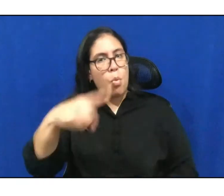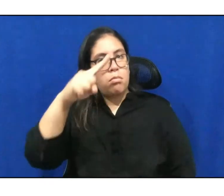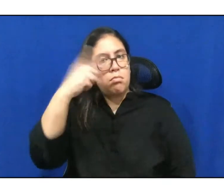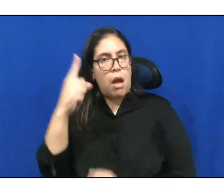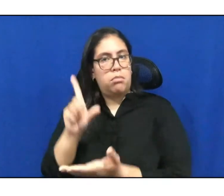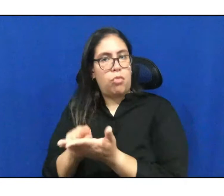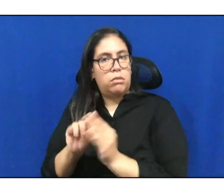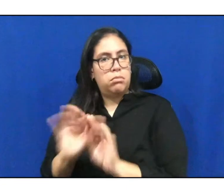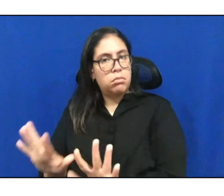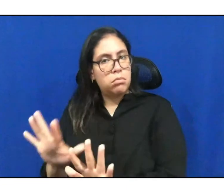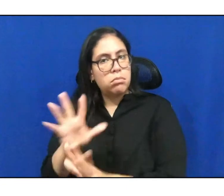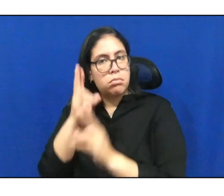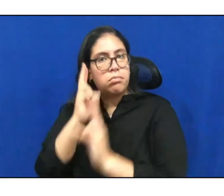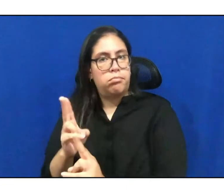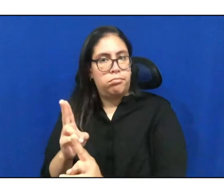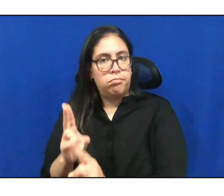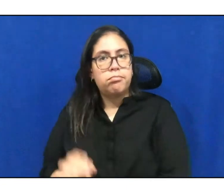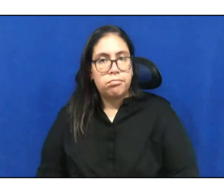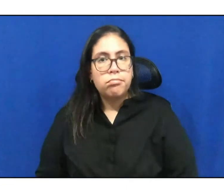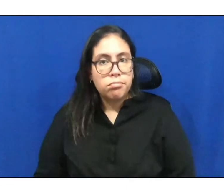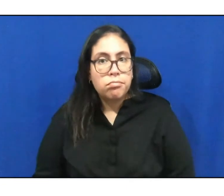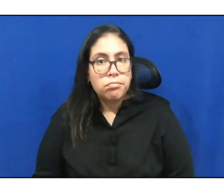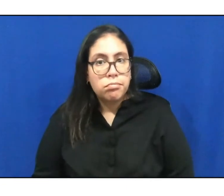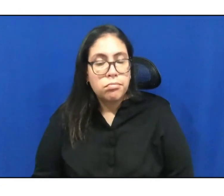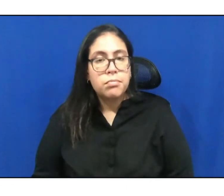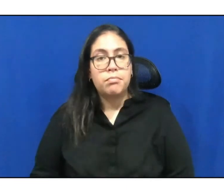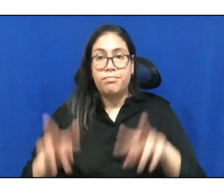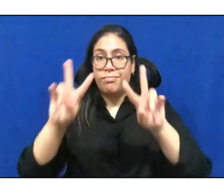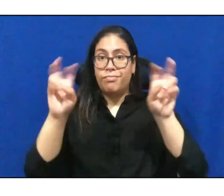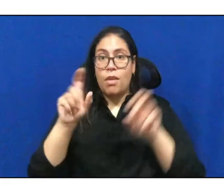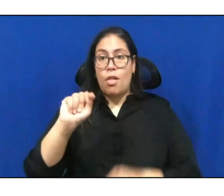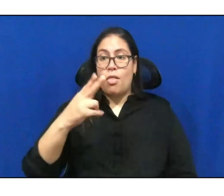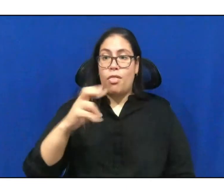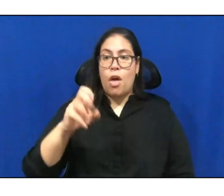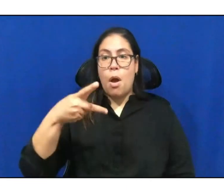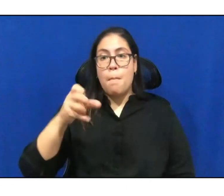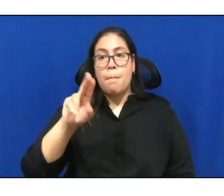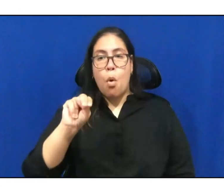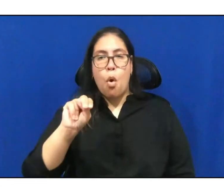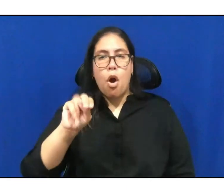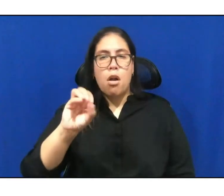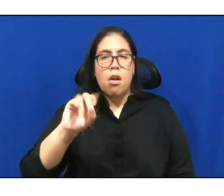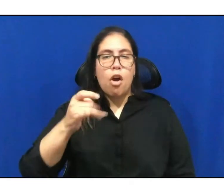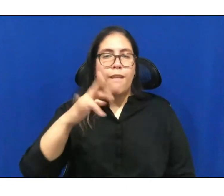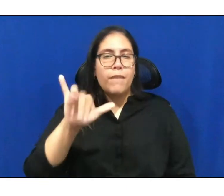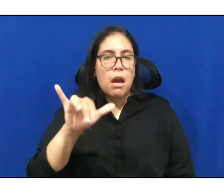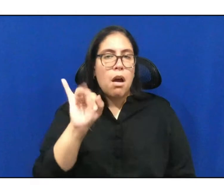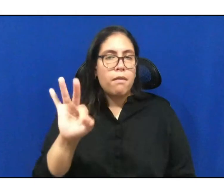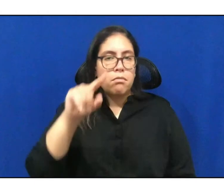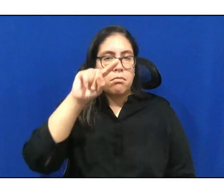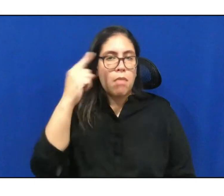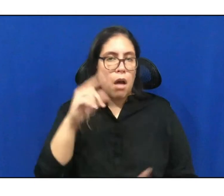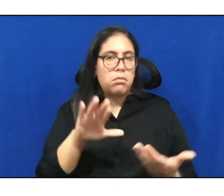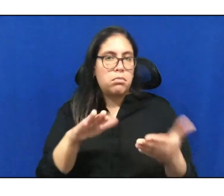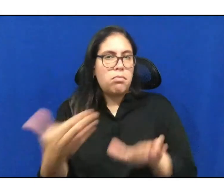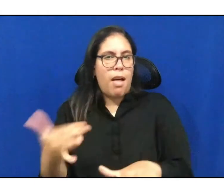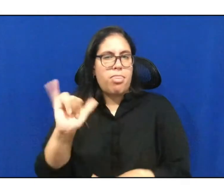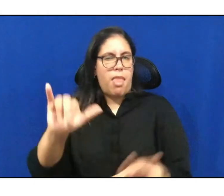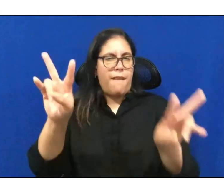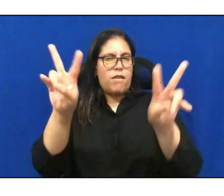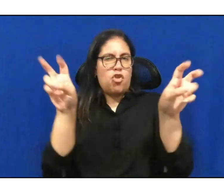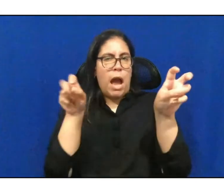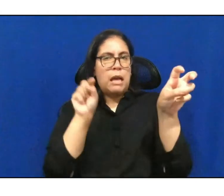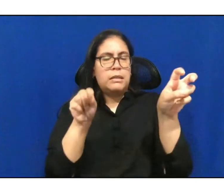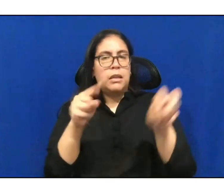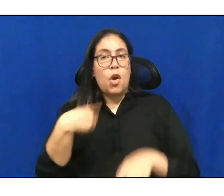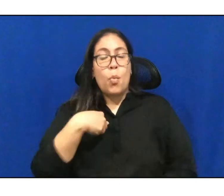Well, and that phrase, the pornography of Black death, is one I just want to kind of float over us when we think about what it